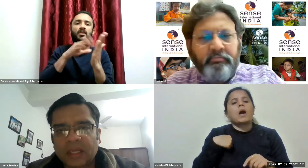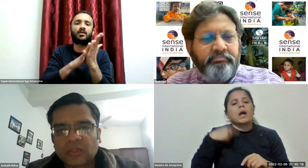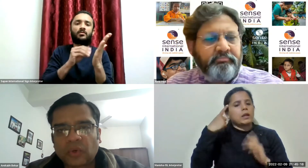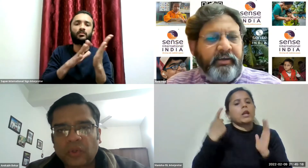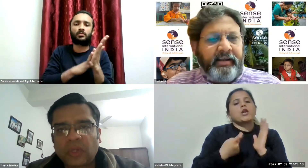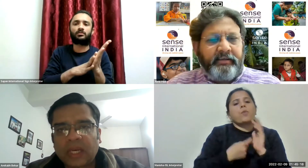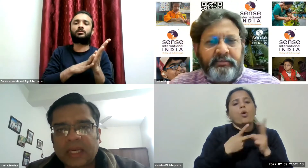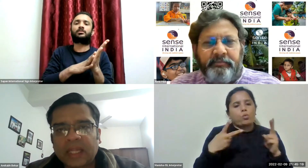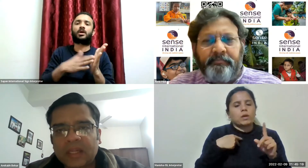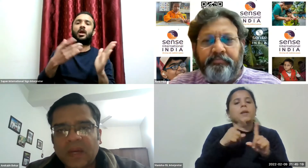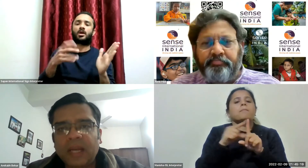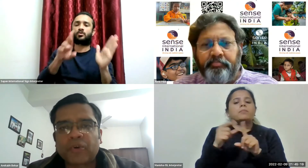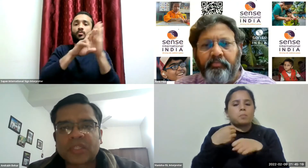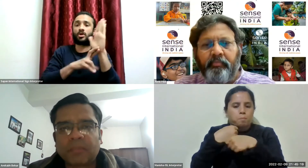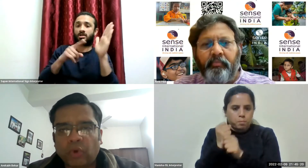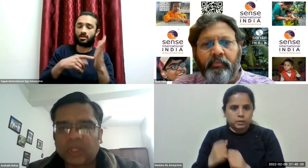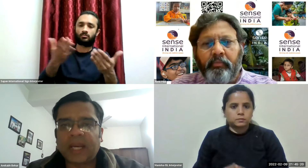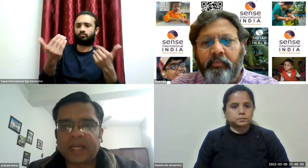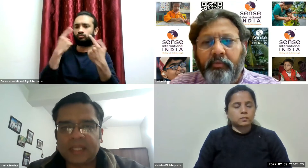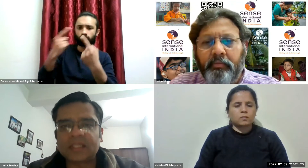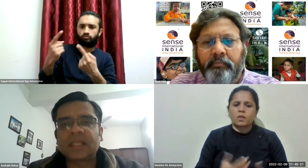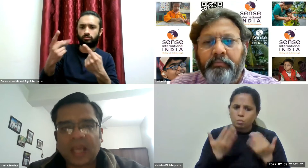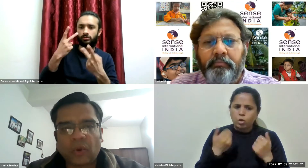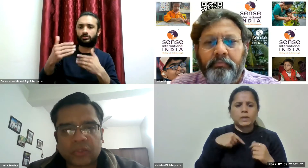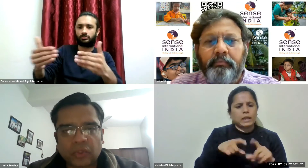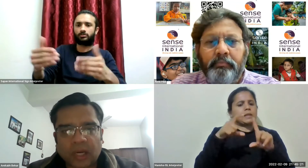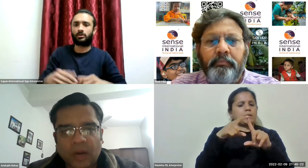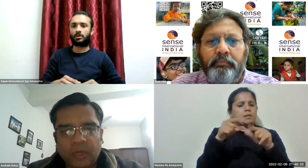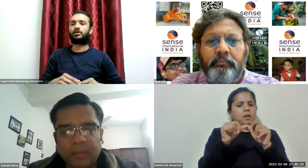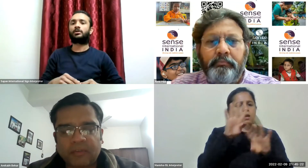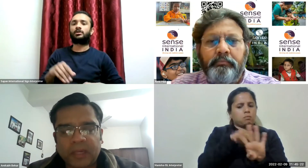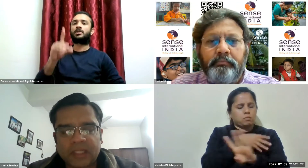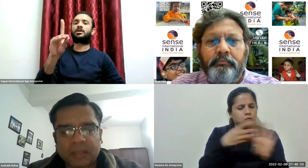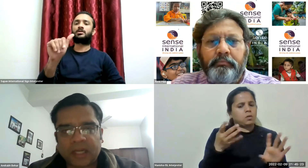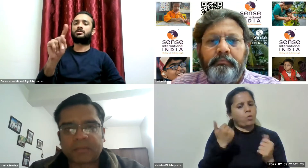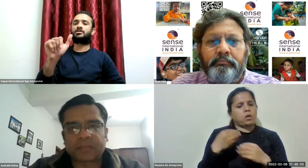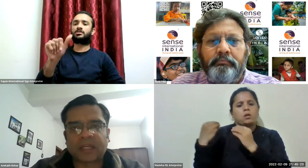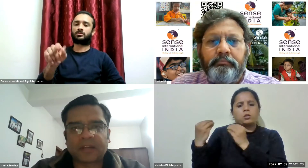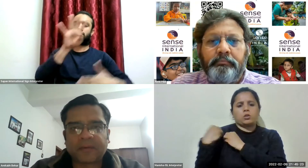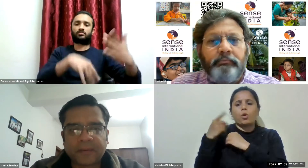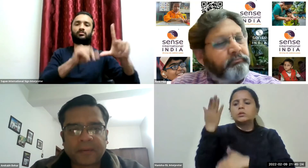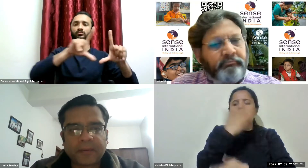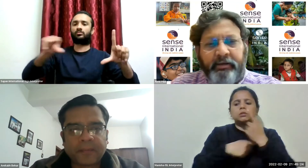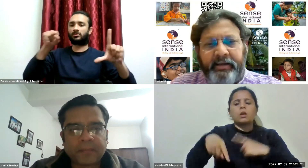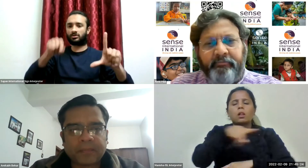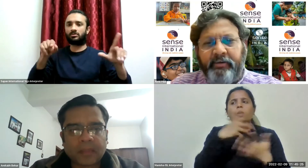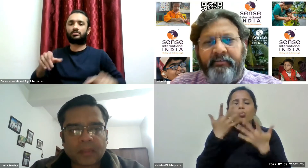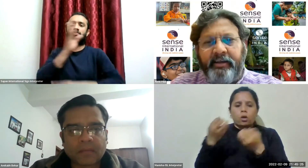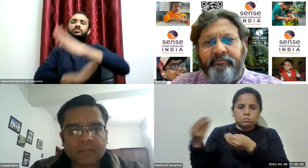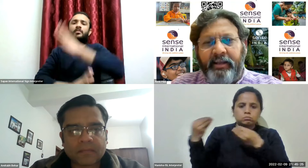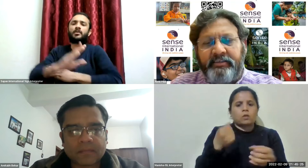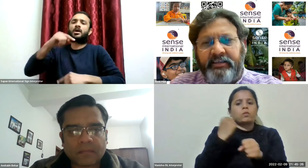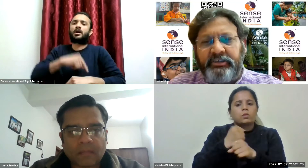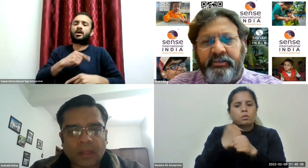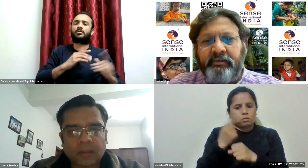that. So it can then really push both the data needs and also the accountability from a disability perspective. Very,